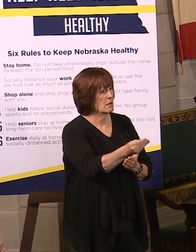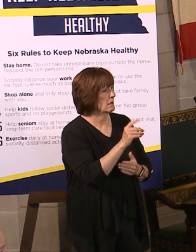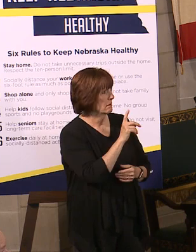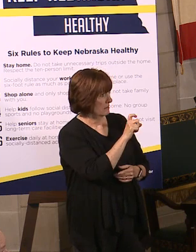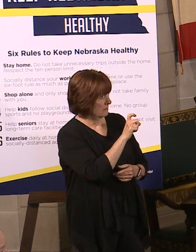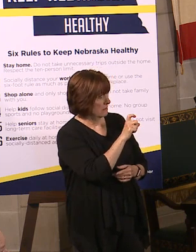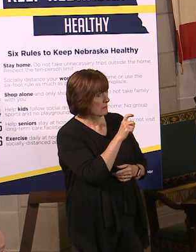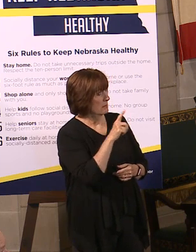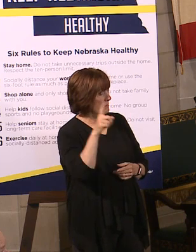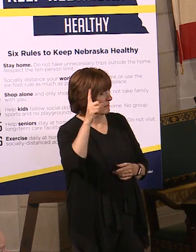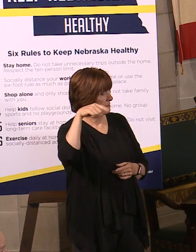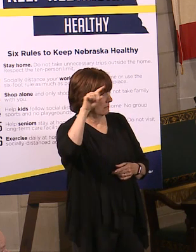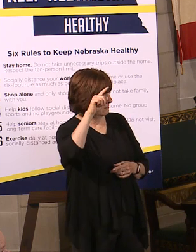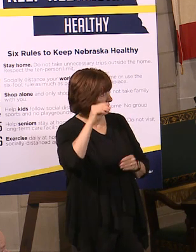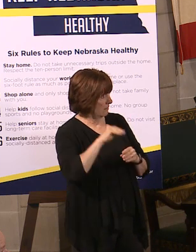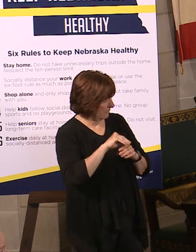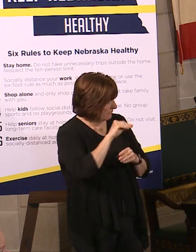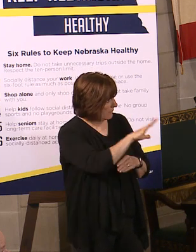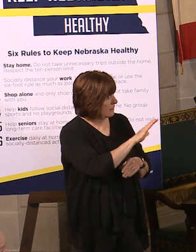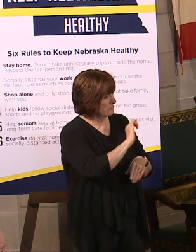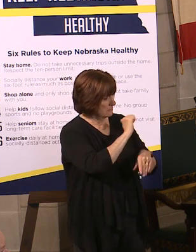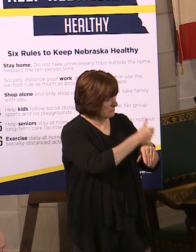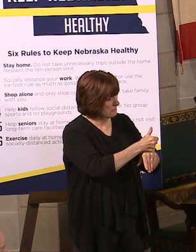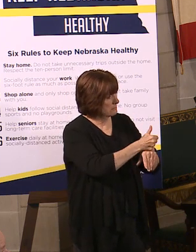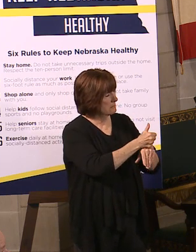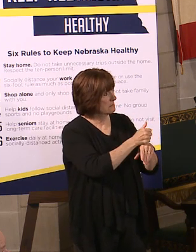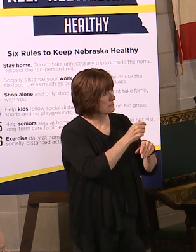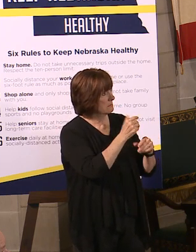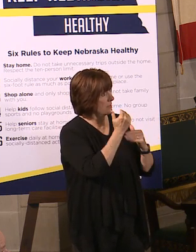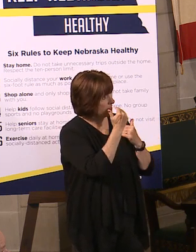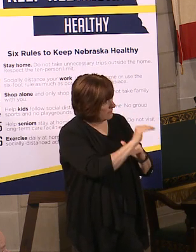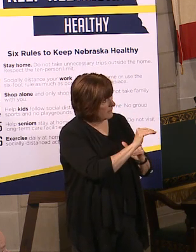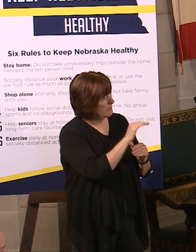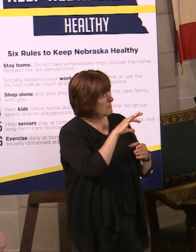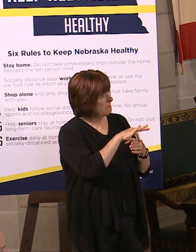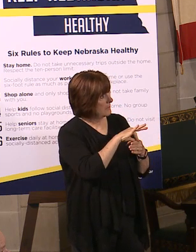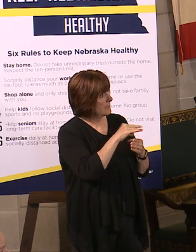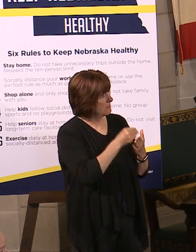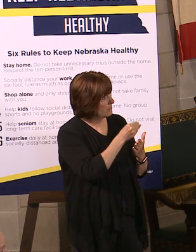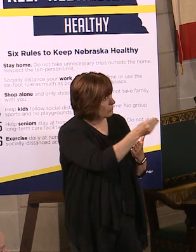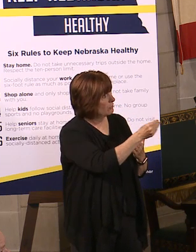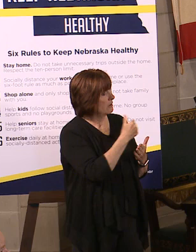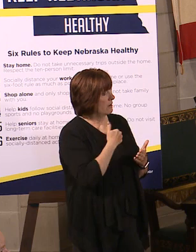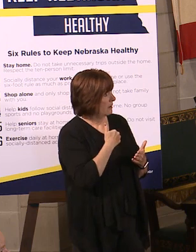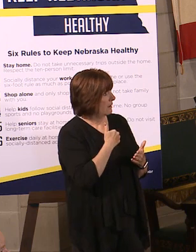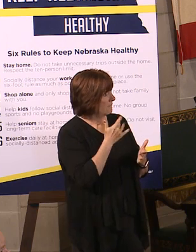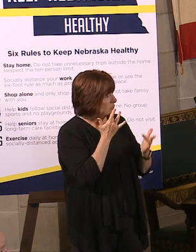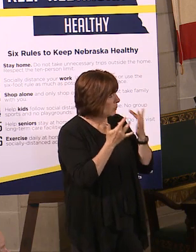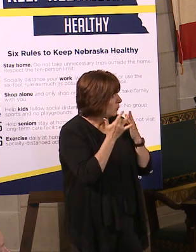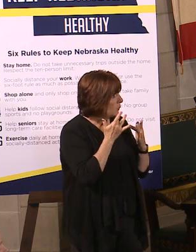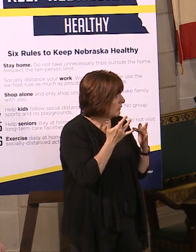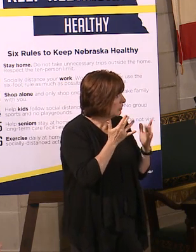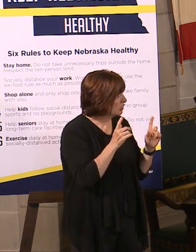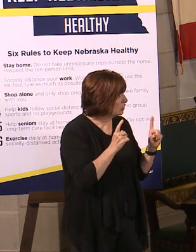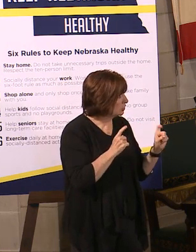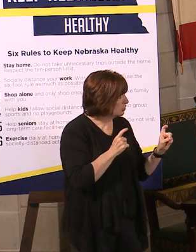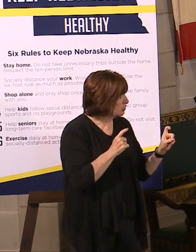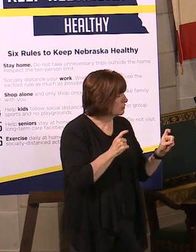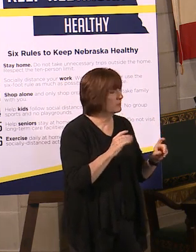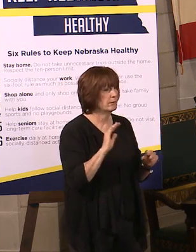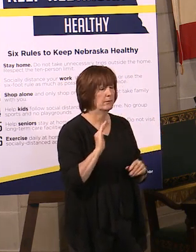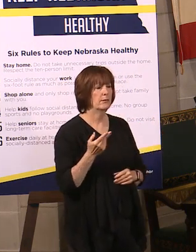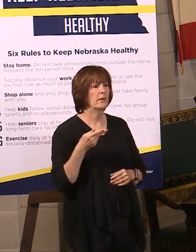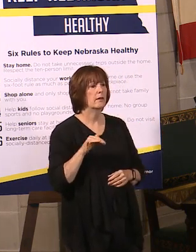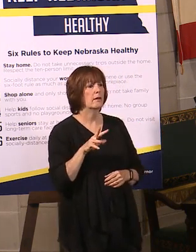that are advising to put these limits on meat purchases? Do we have a meat shortage? What do you suggest stores do? So apparently Hy-Vee